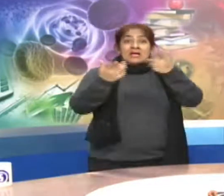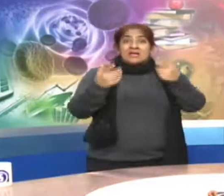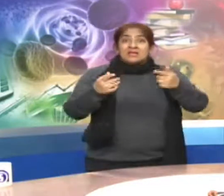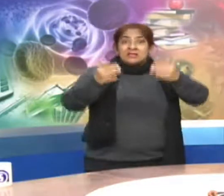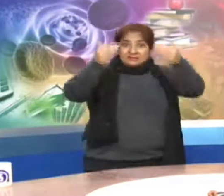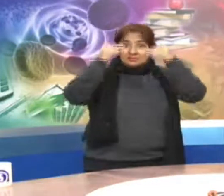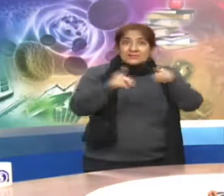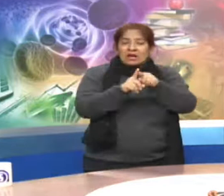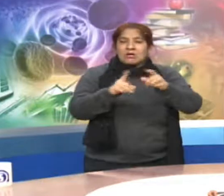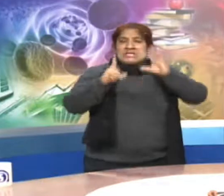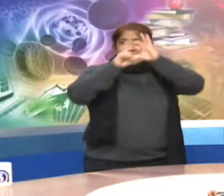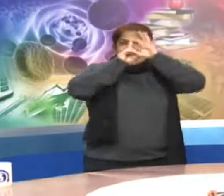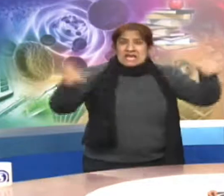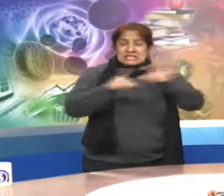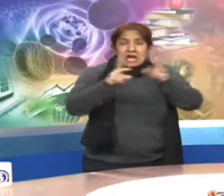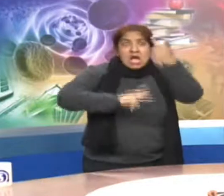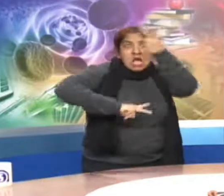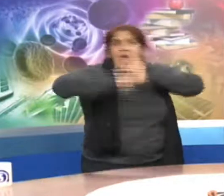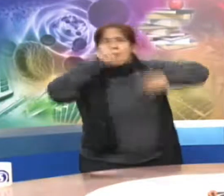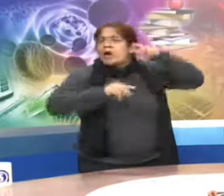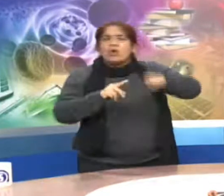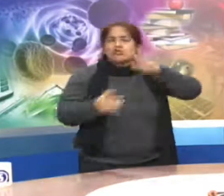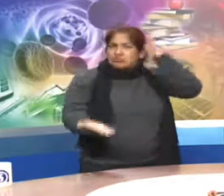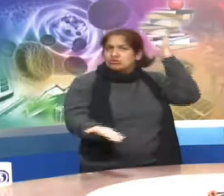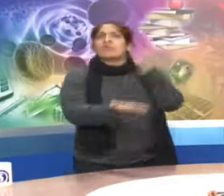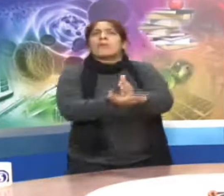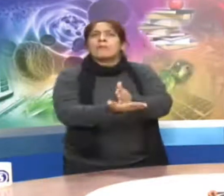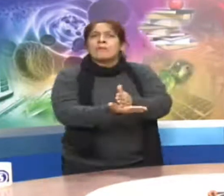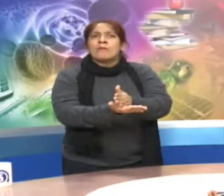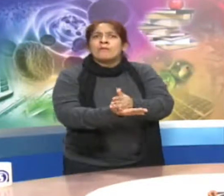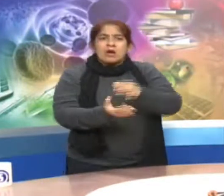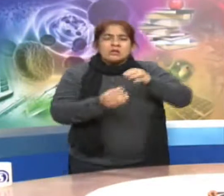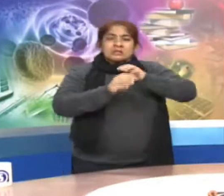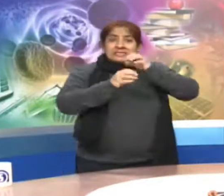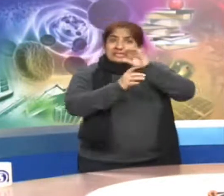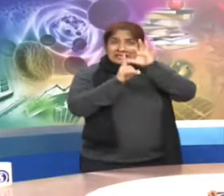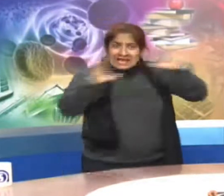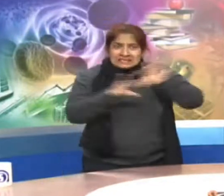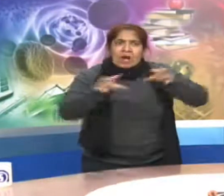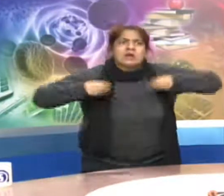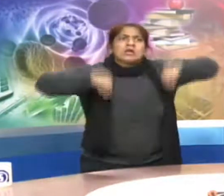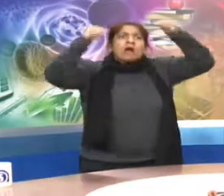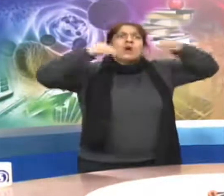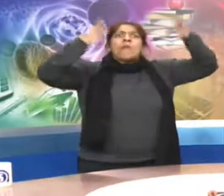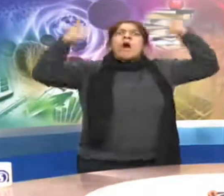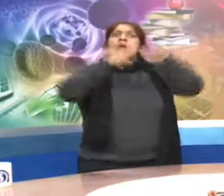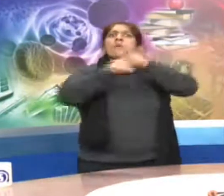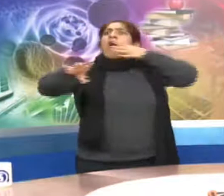Then comes stopping the sale of hazardous goods.